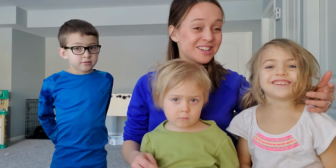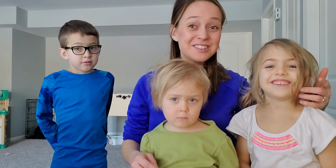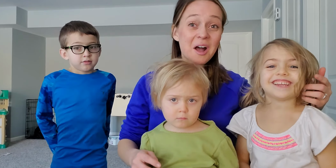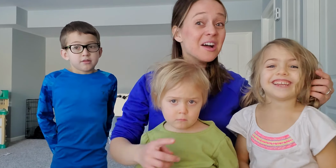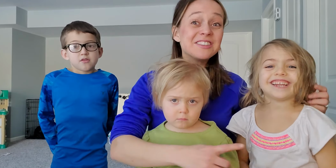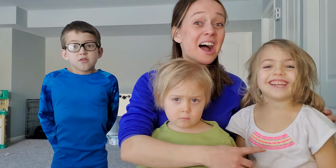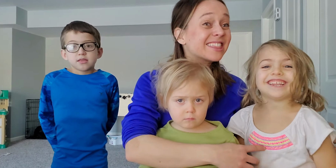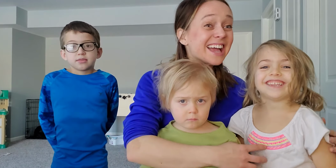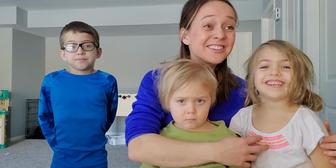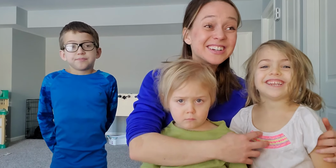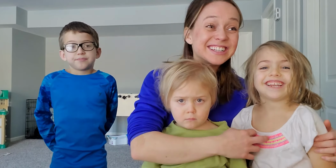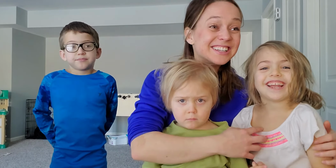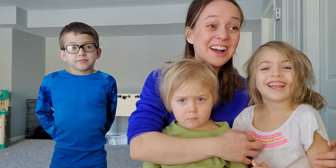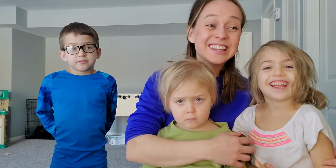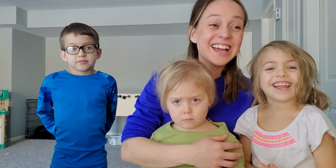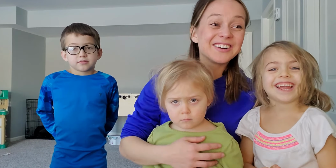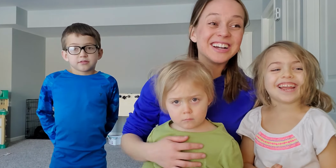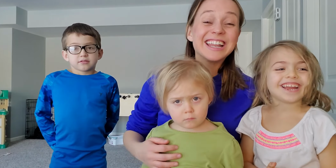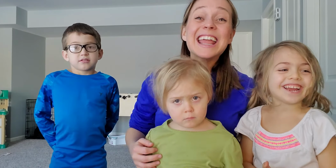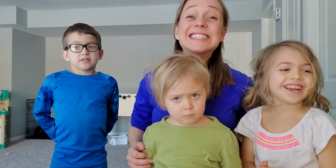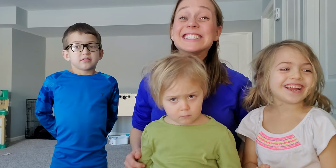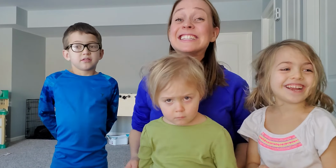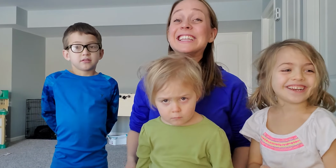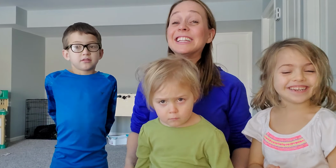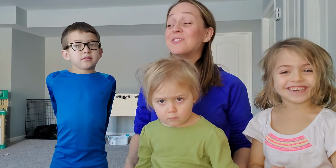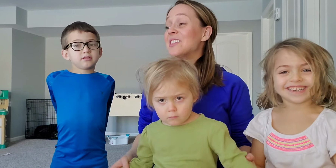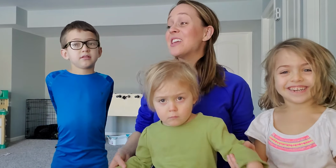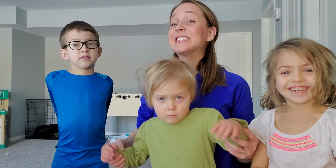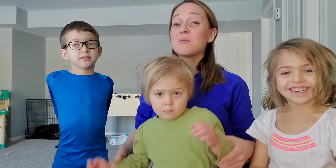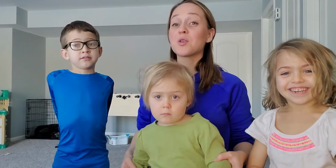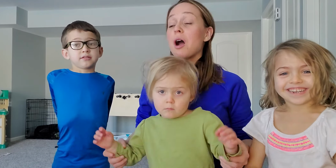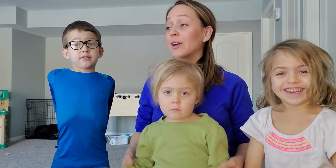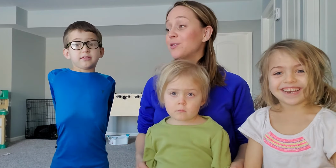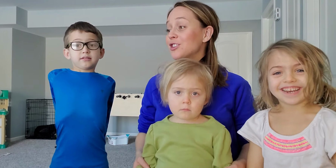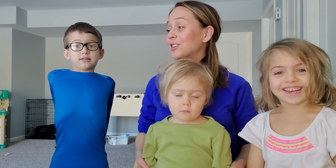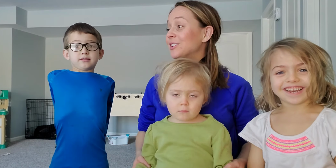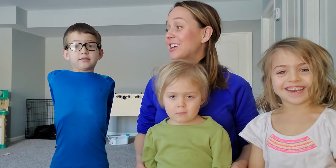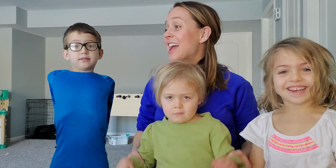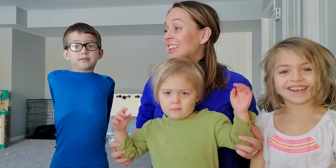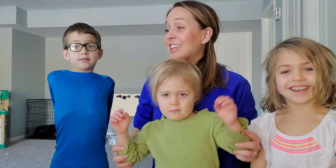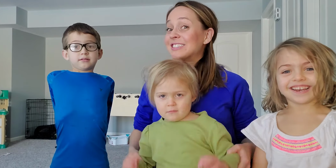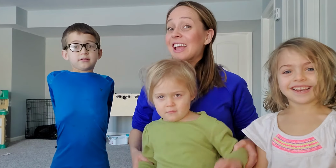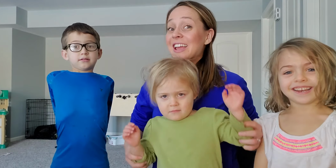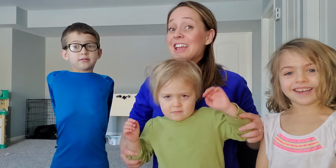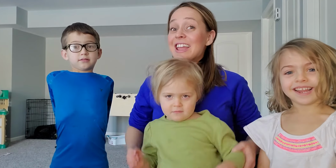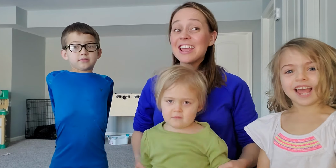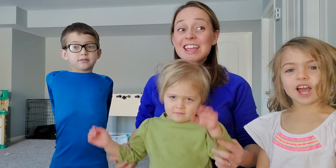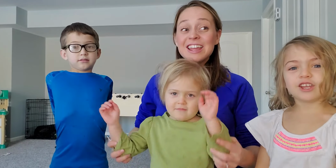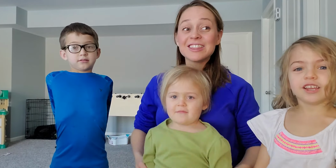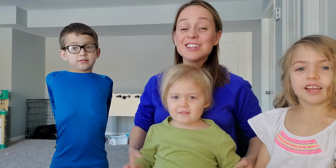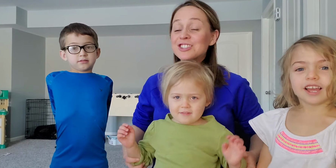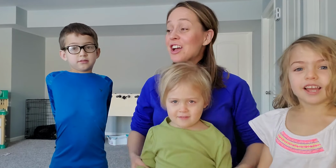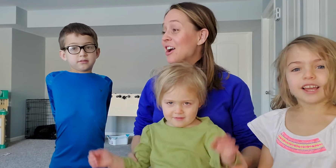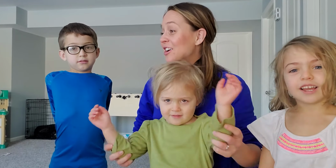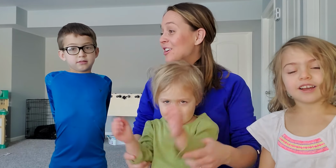No, not that one. Not that one. It's a silly one that they sing when they're walking through the jungle. They say, in the jungle,